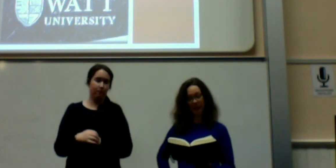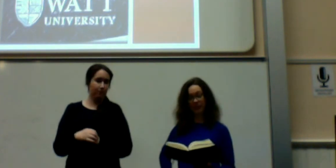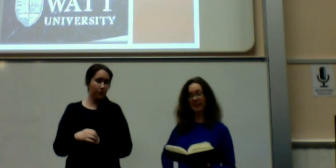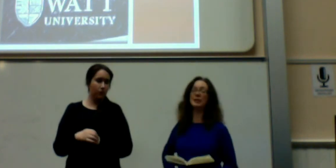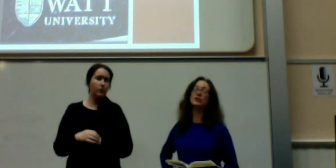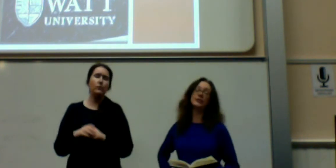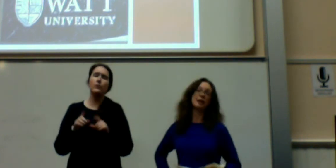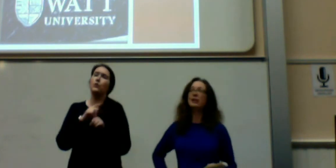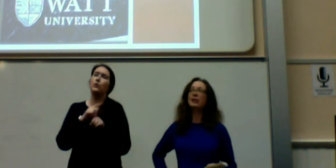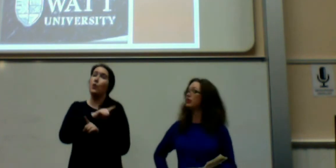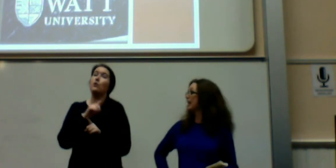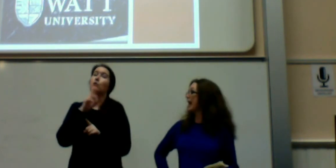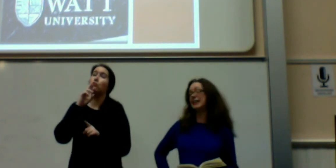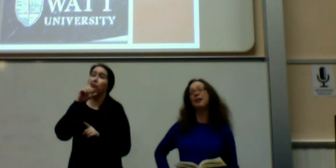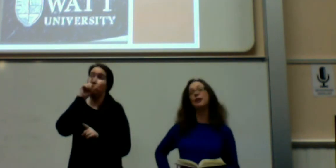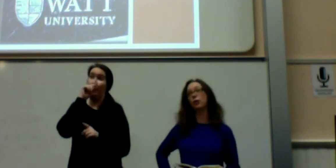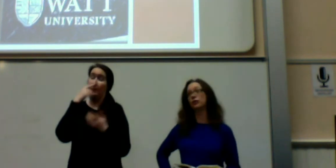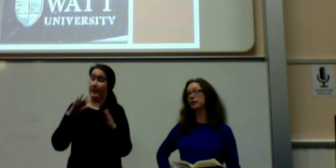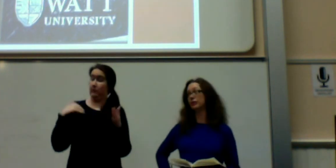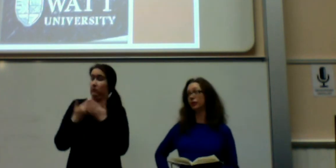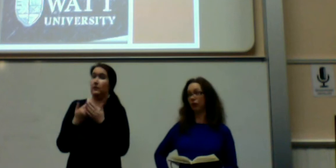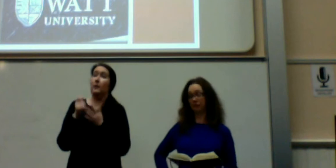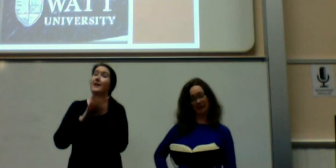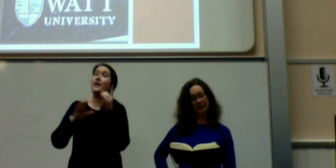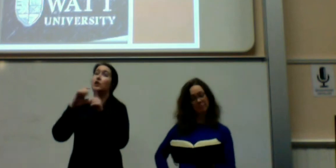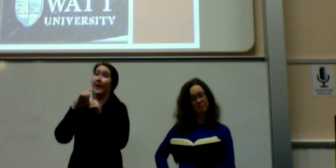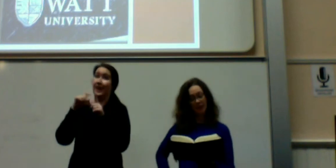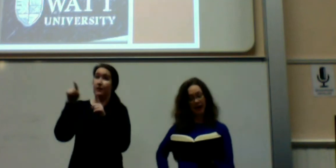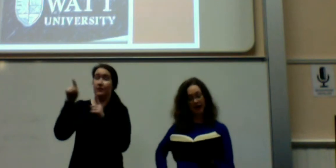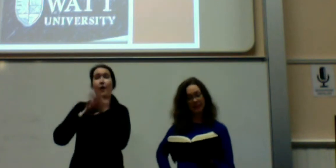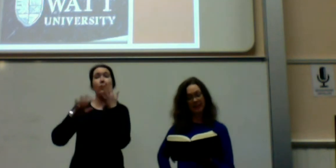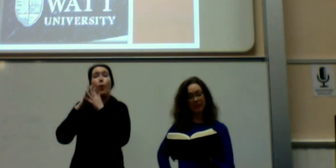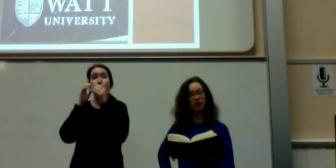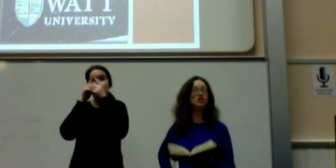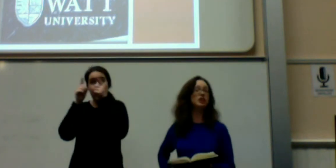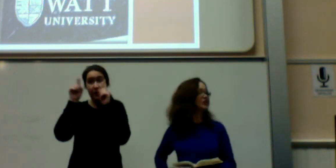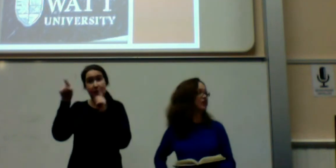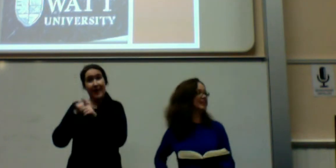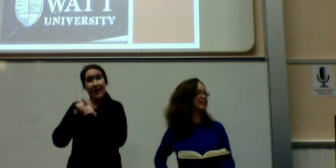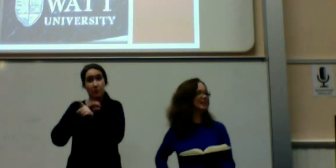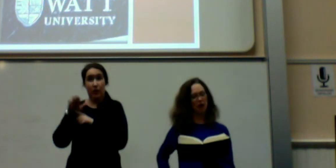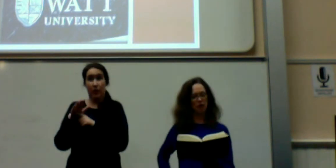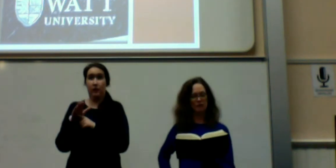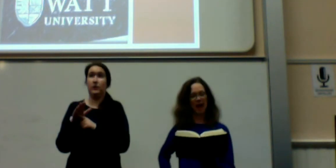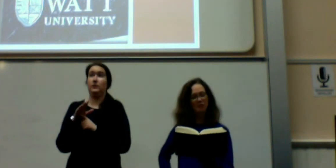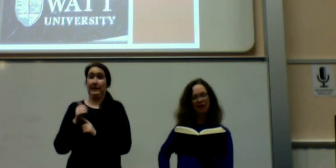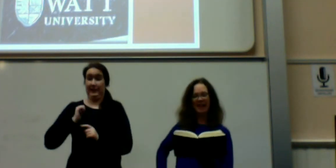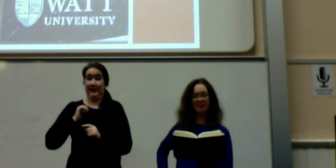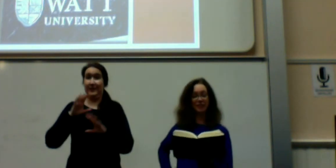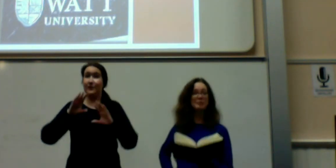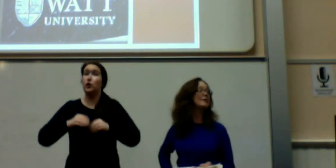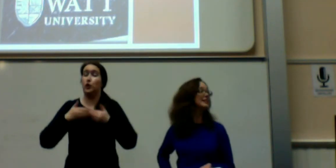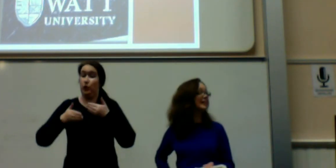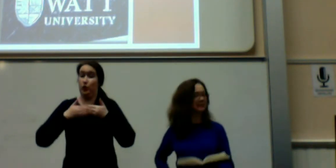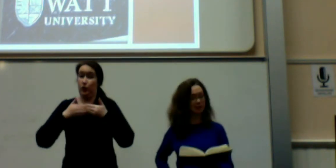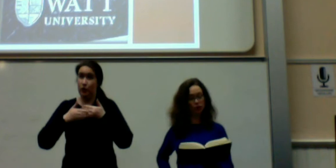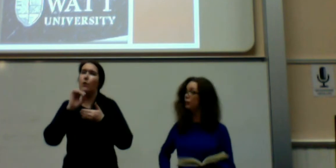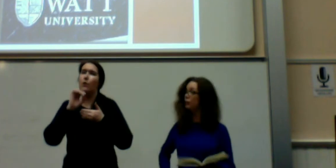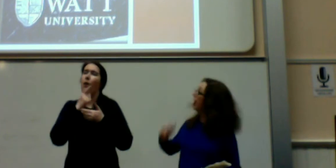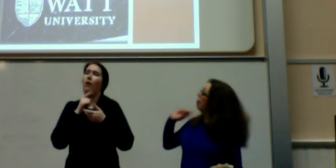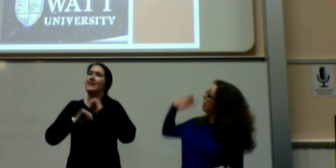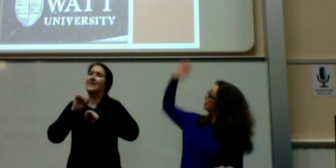And she has been doing her PhD at Heriot-Watt University, and she's just finishing it off now, and she'll be defending it